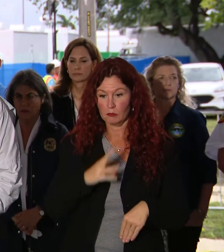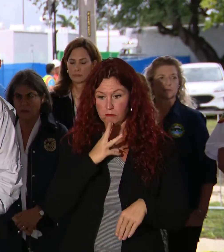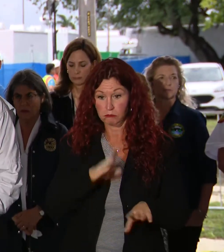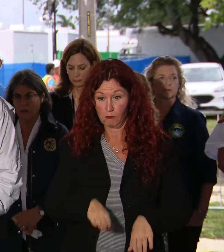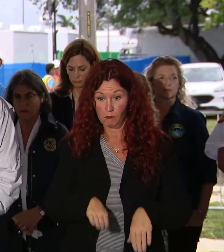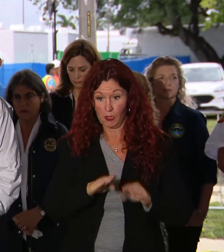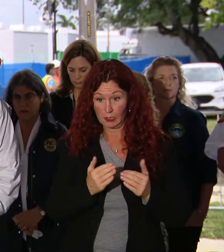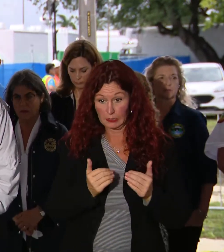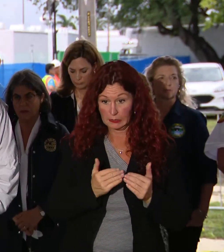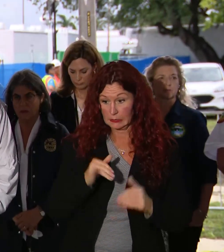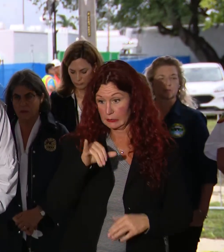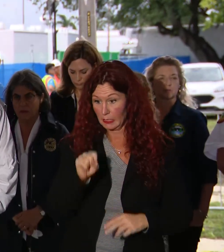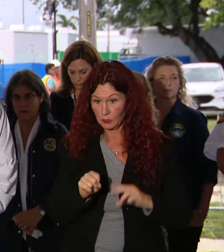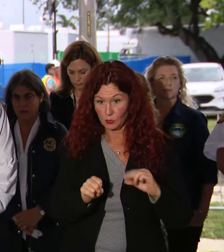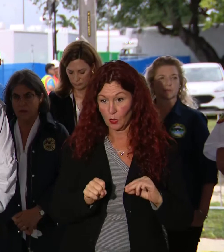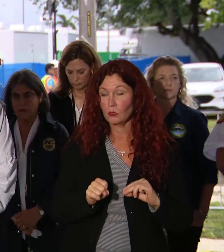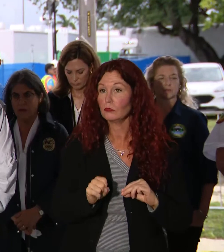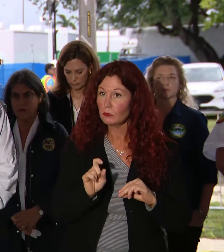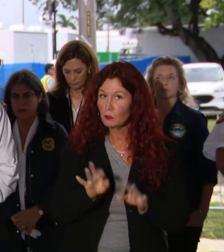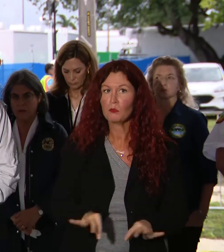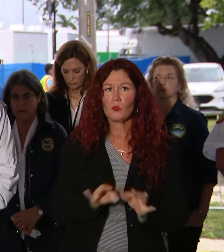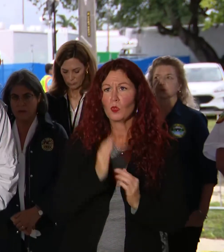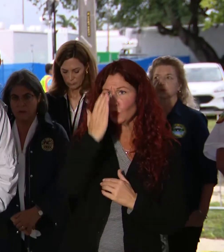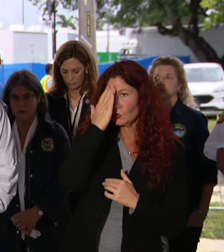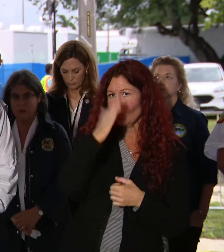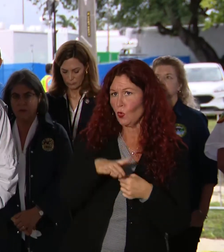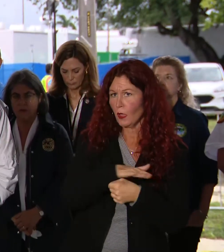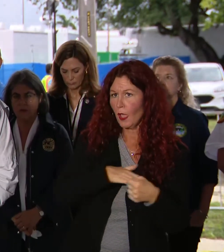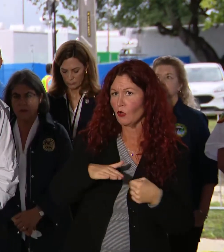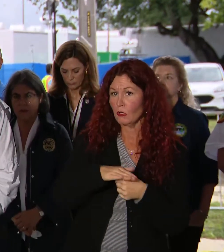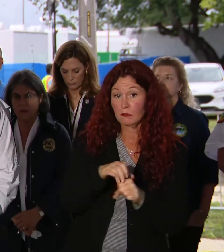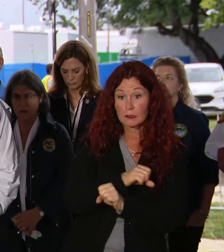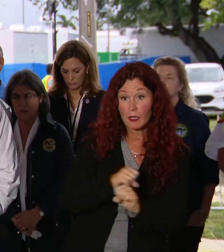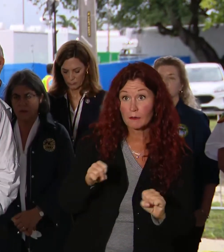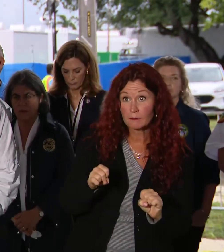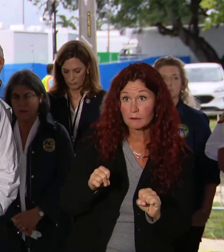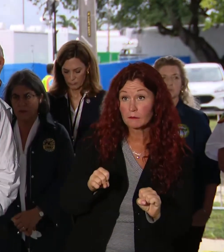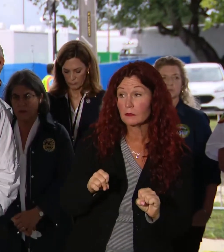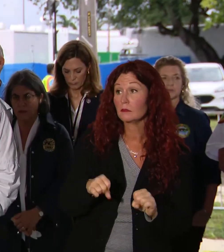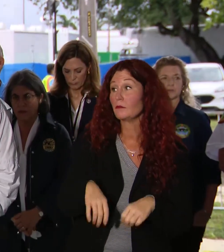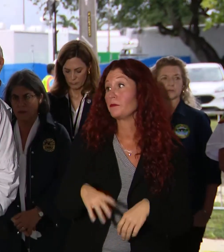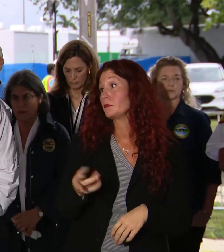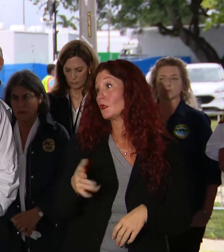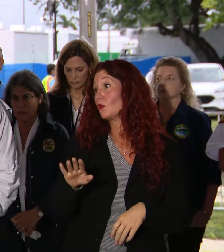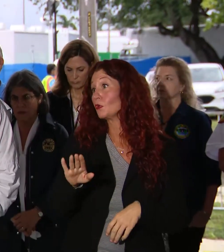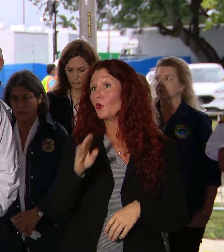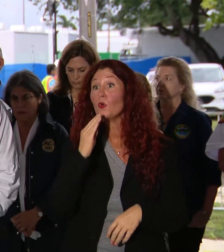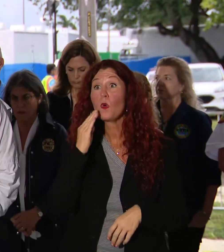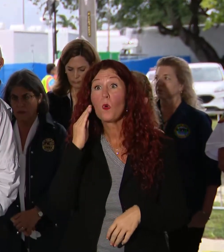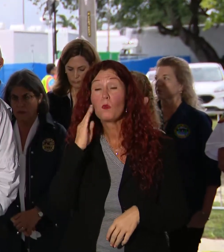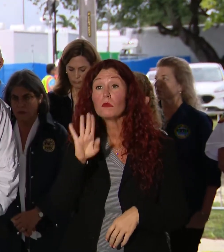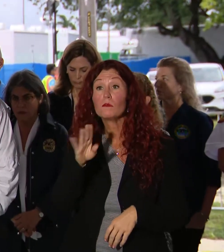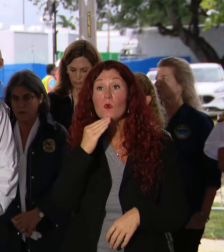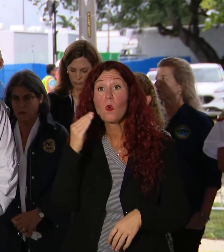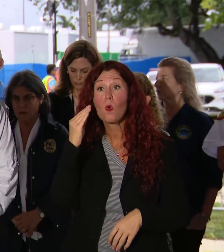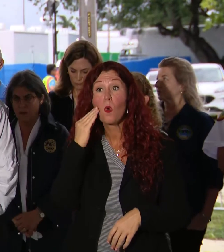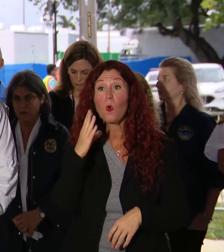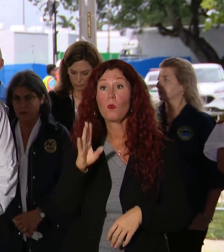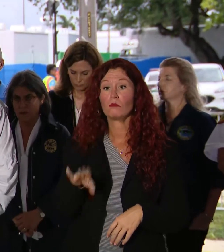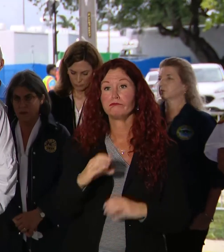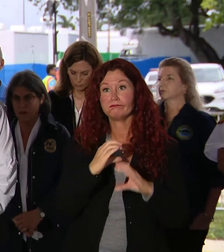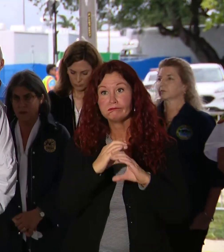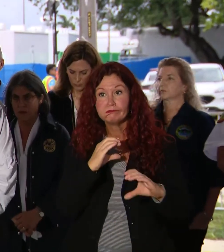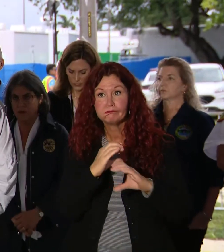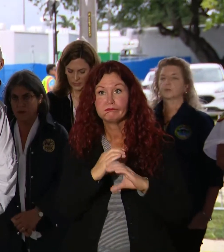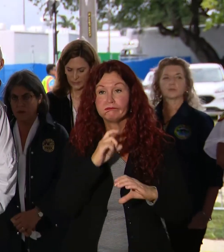have a slogan, know your home. So please know your zone and know your home. For instance, if you live in manufactured housing, mobile